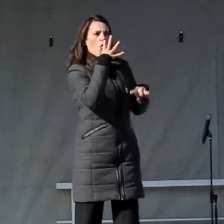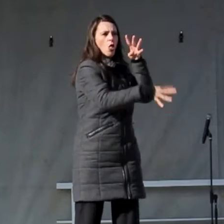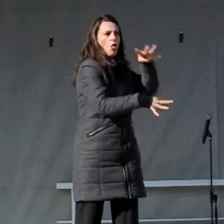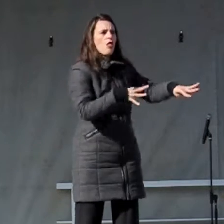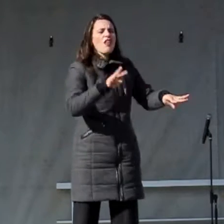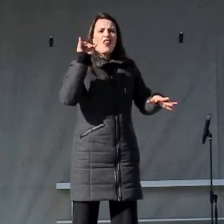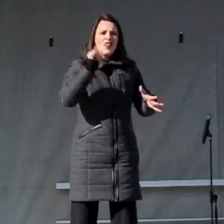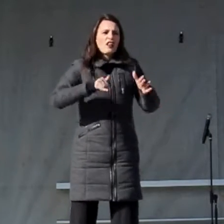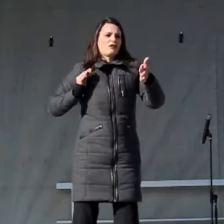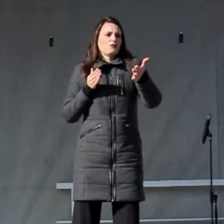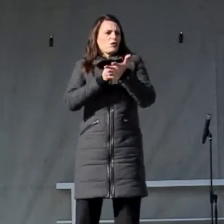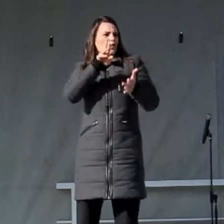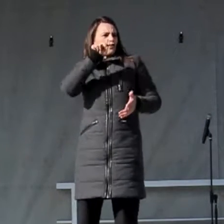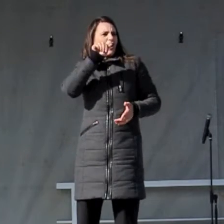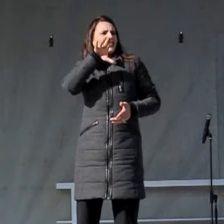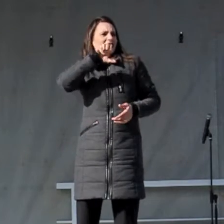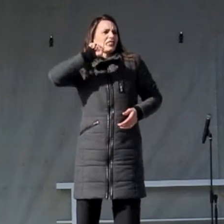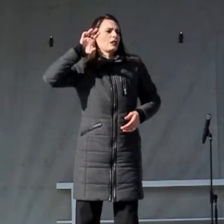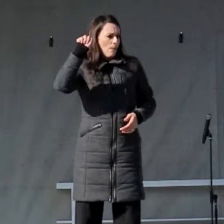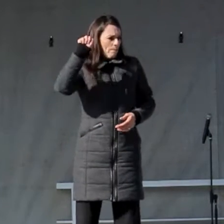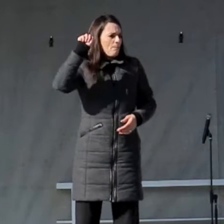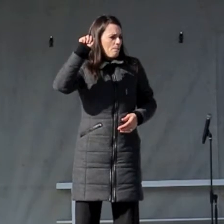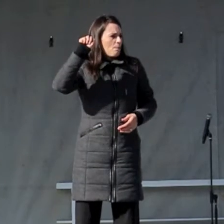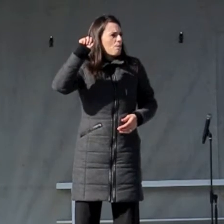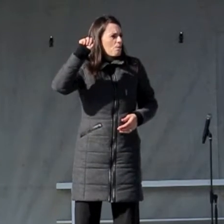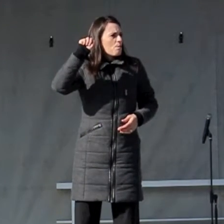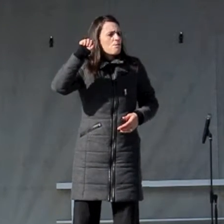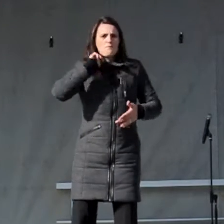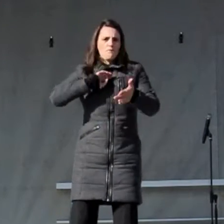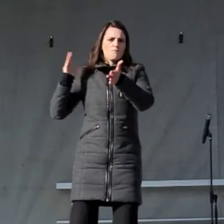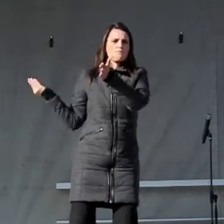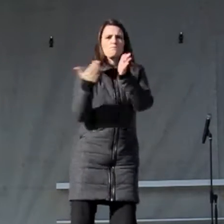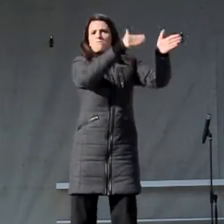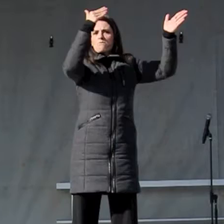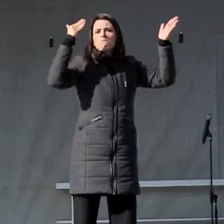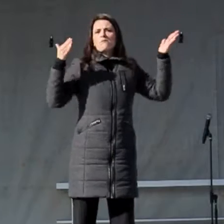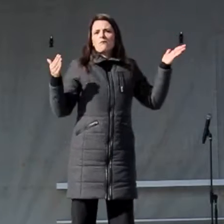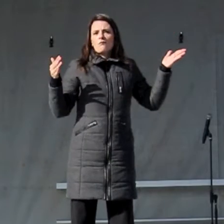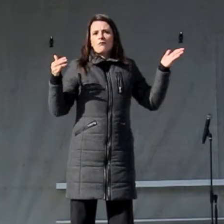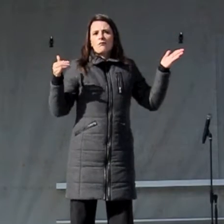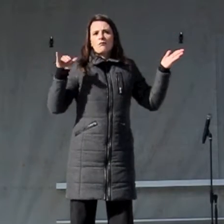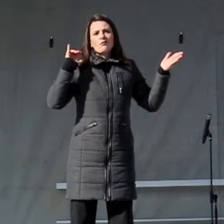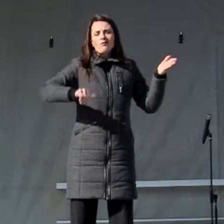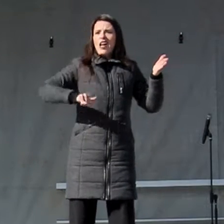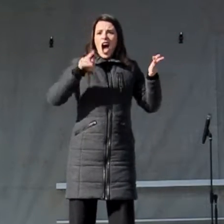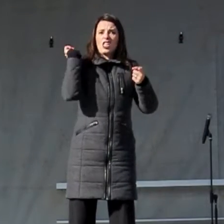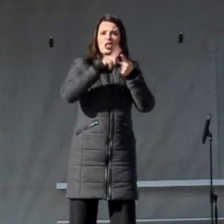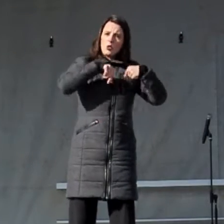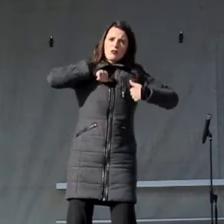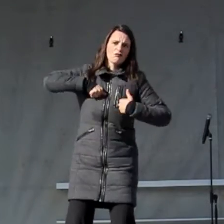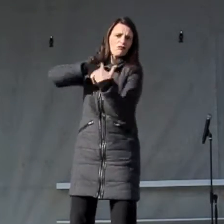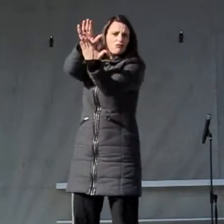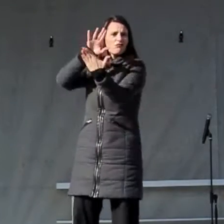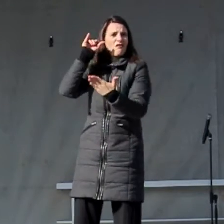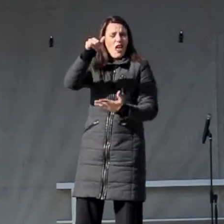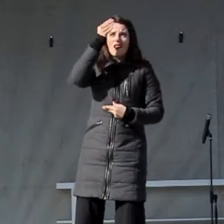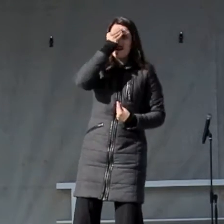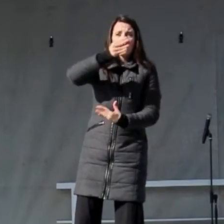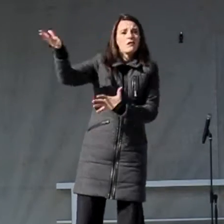pure racism. Yes. And until racism is truly and honestly addressed, head on,